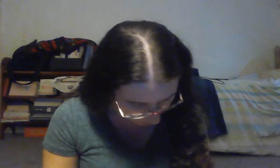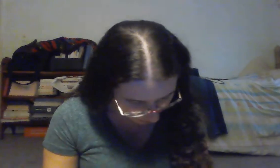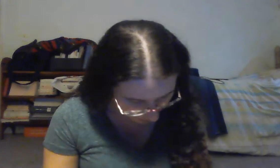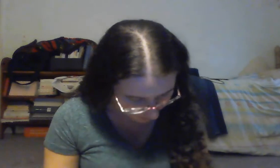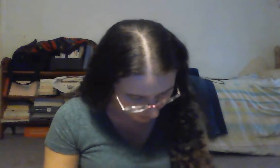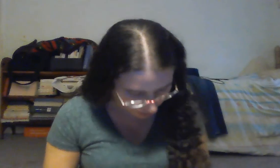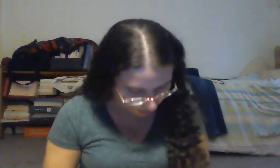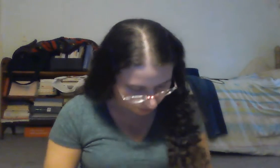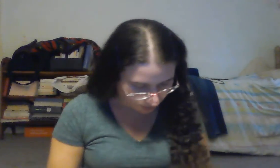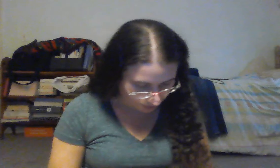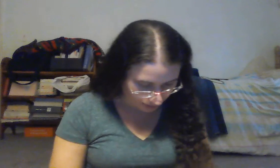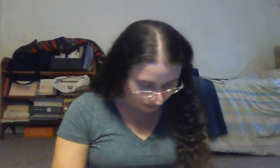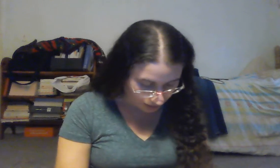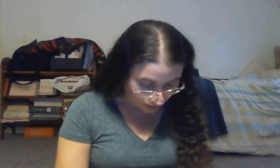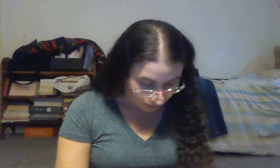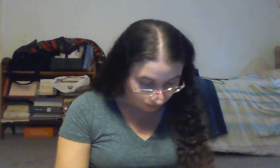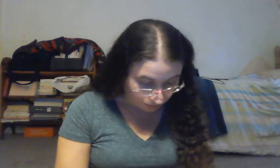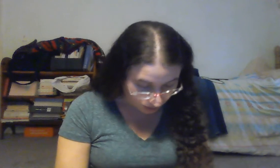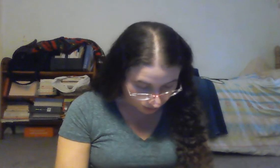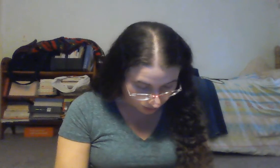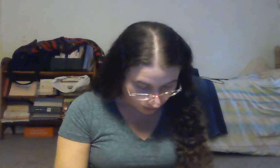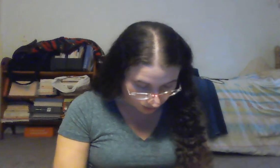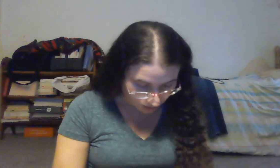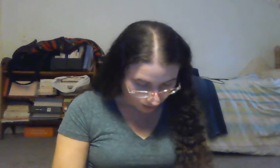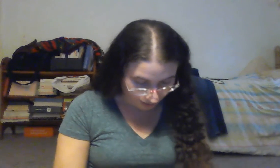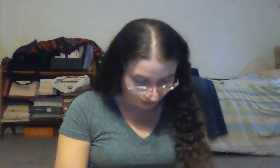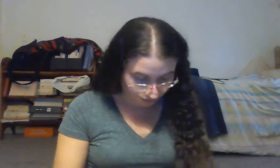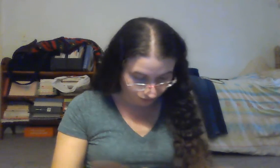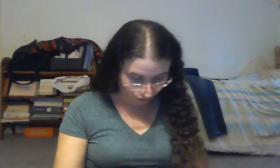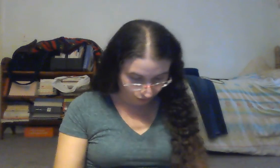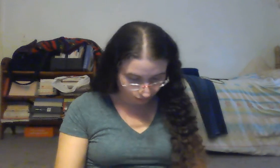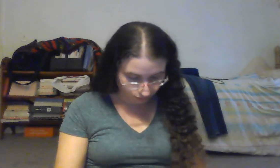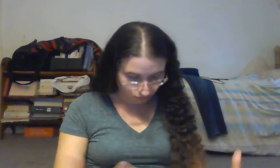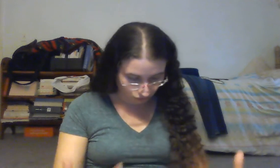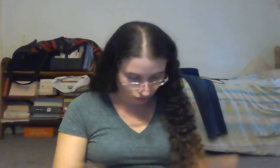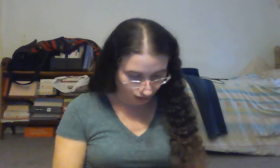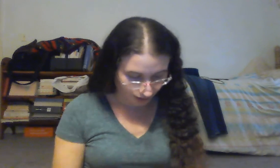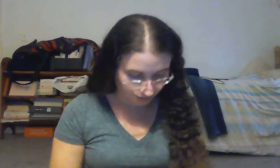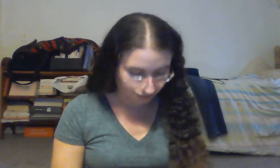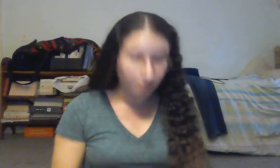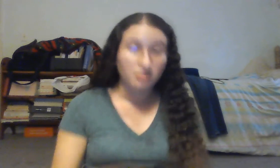Here we have some, all right, milk I give you. Milk I give you.